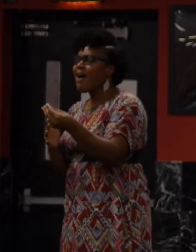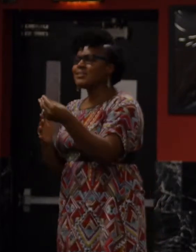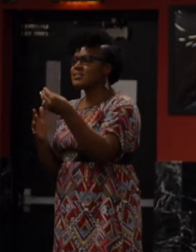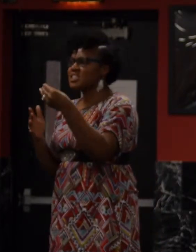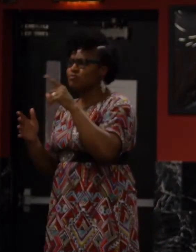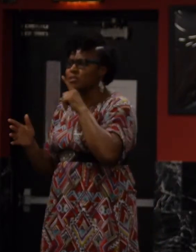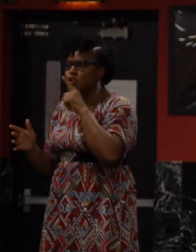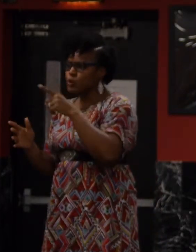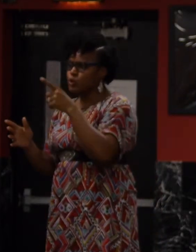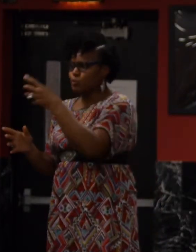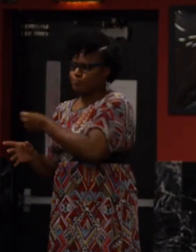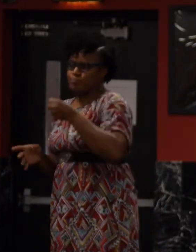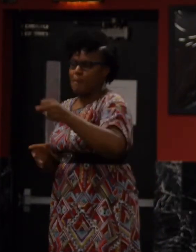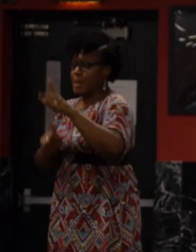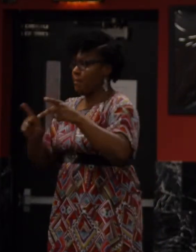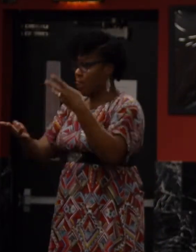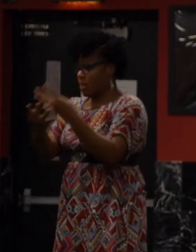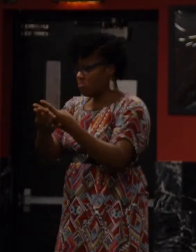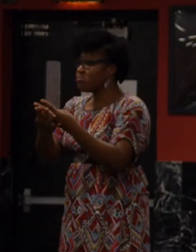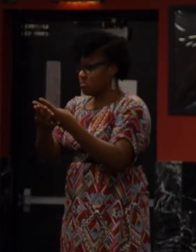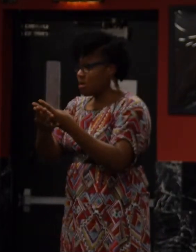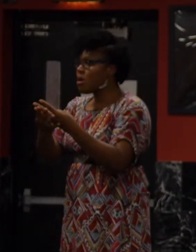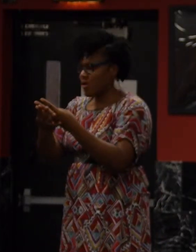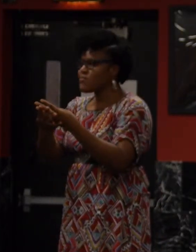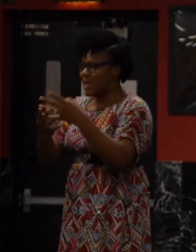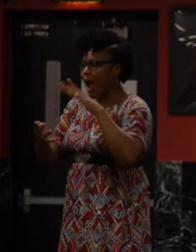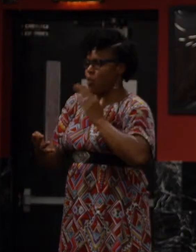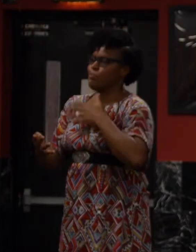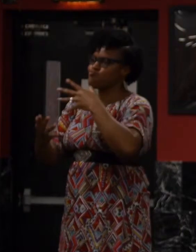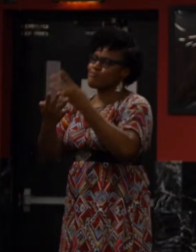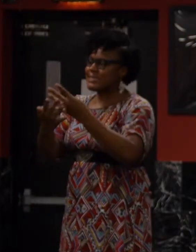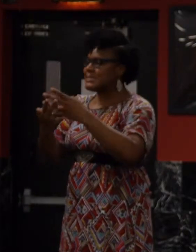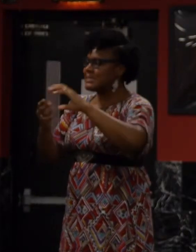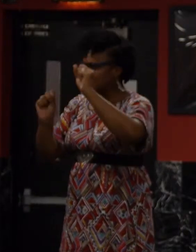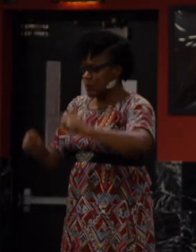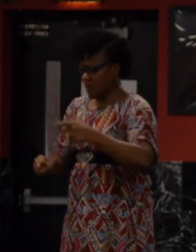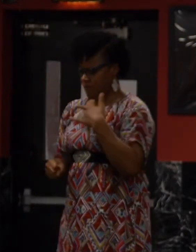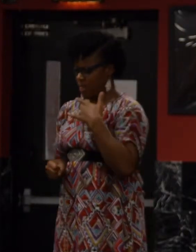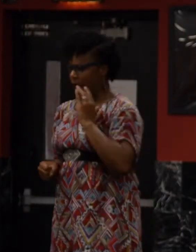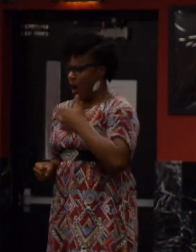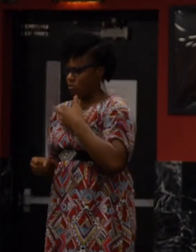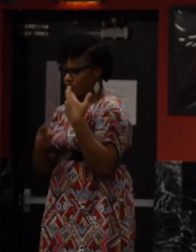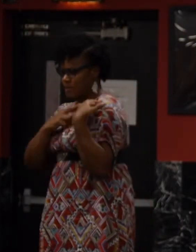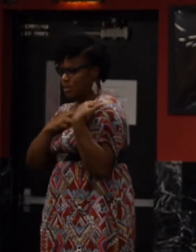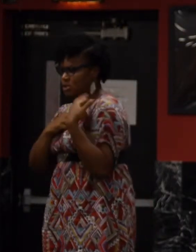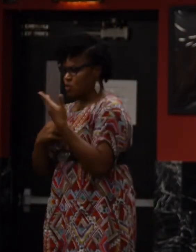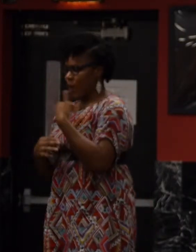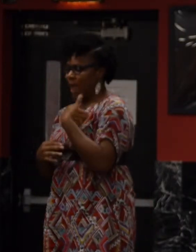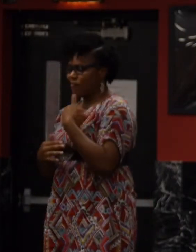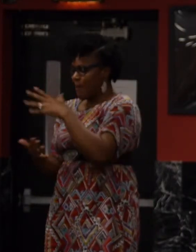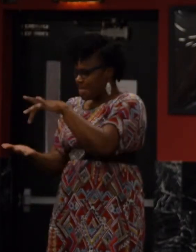mass incarceration system. So we saw it as our duty to try to put as much distance between the community and the